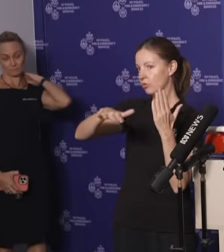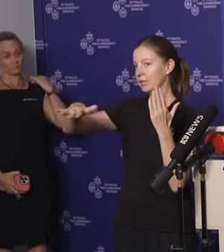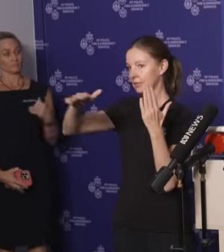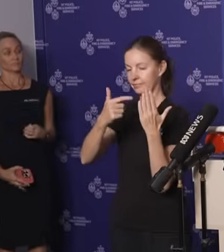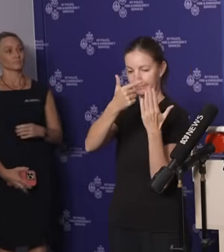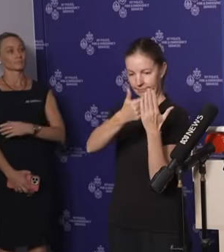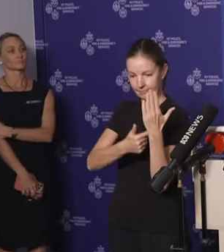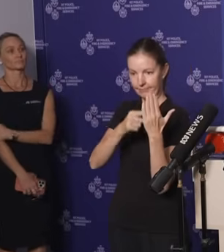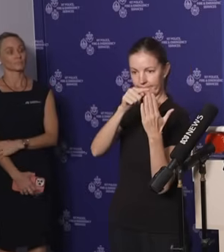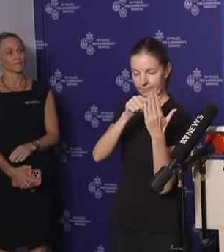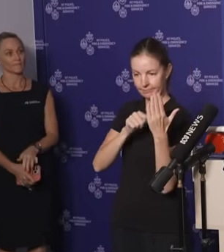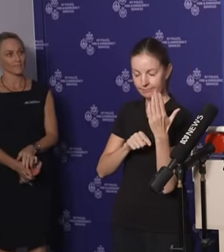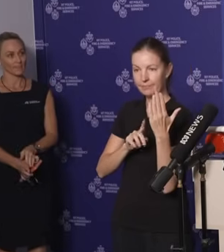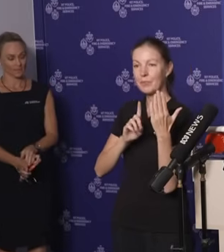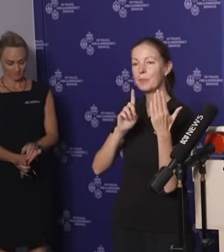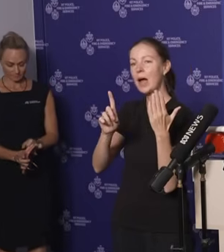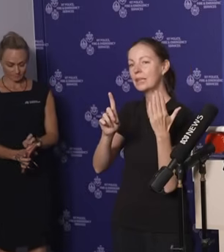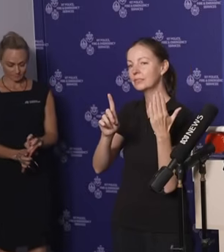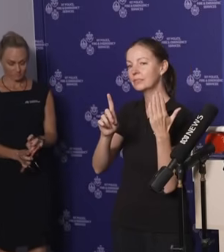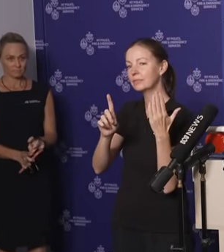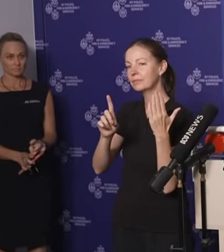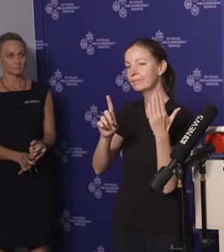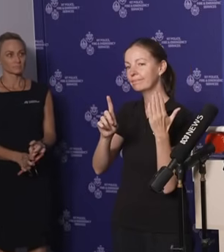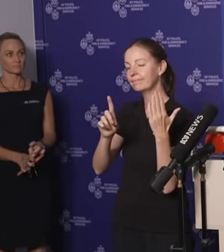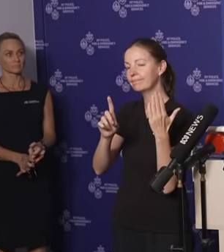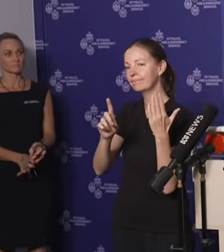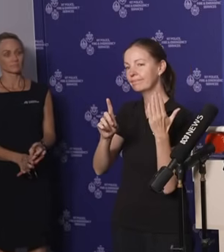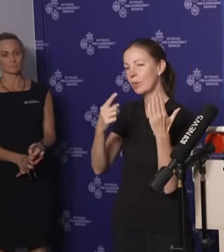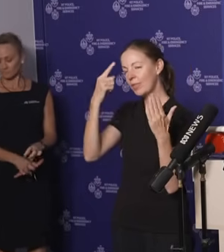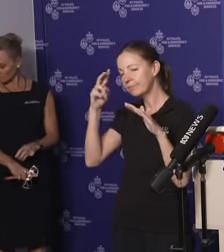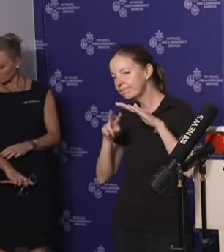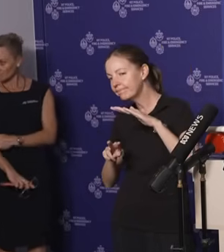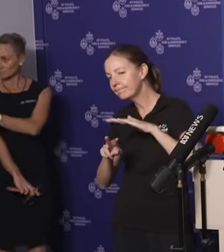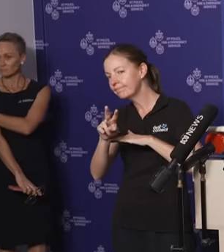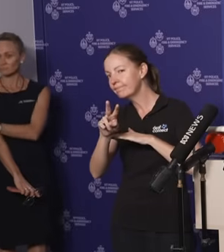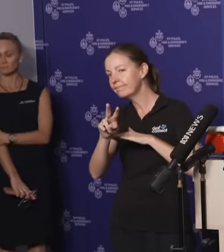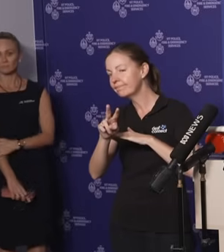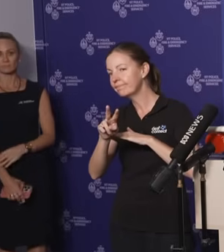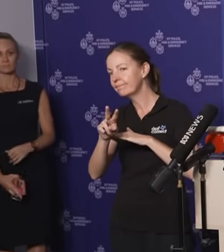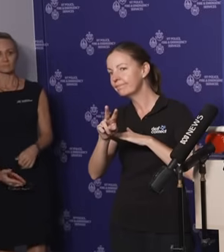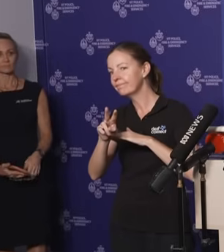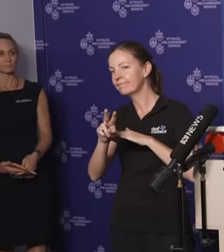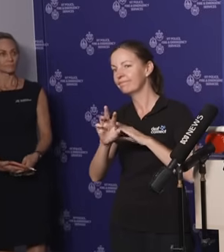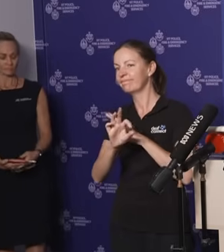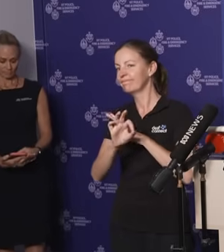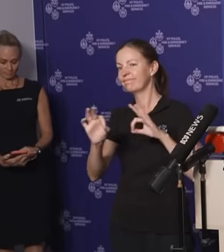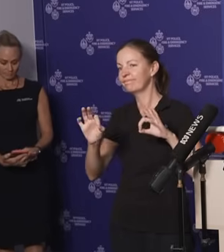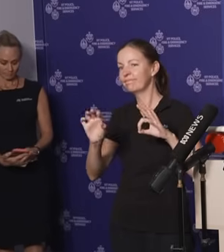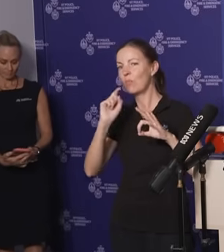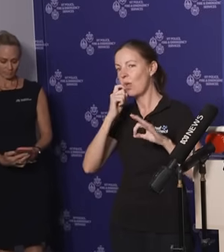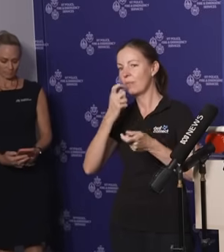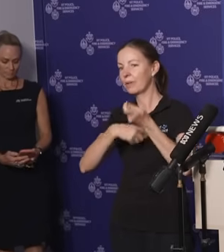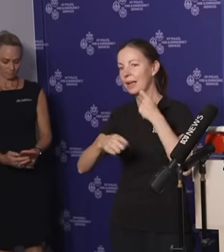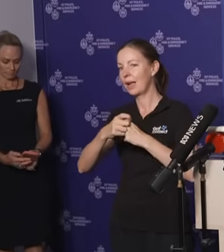those predictions at this time are likely to reach minor flood warnings. Also in